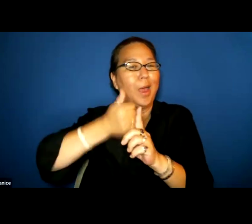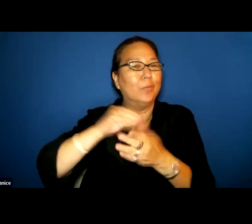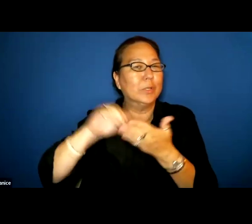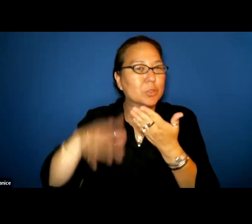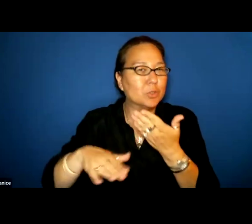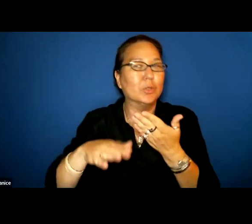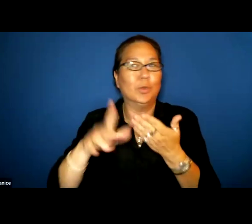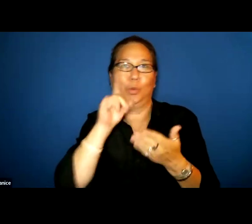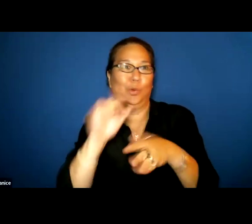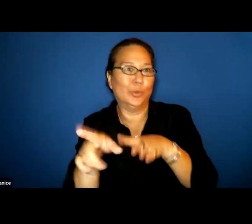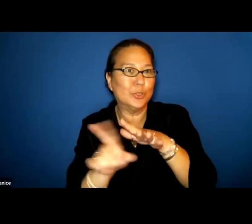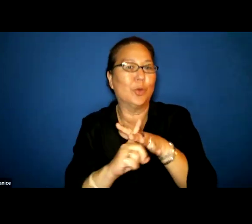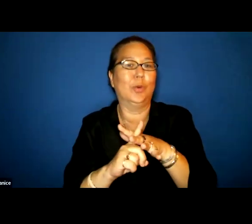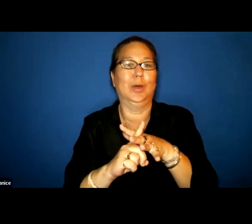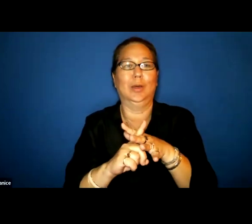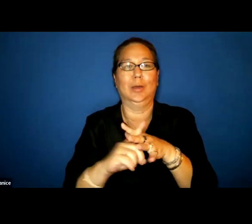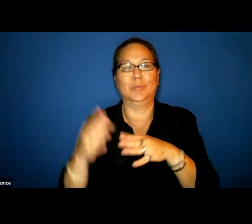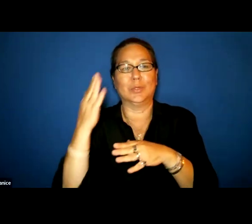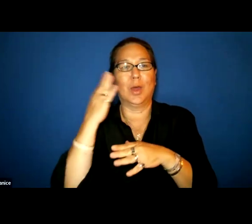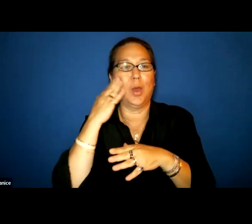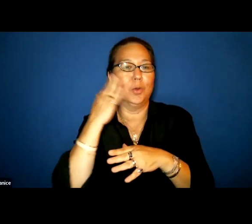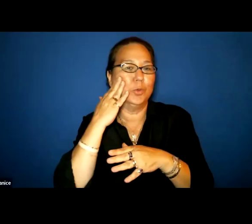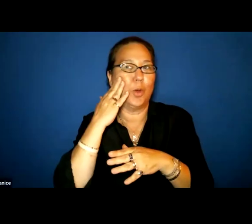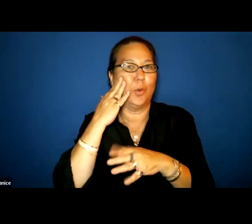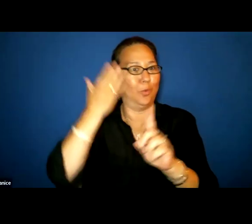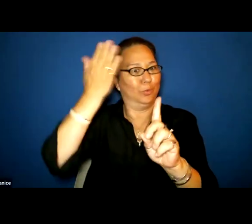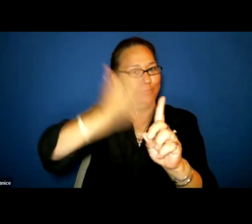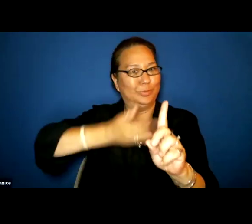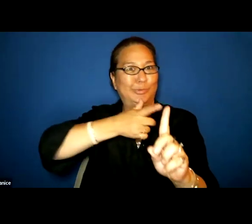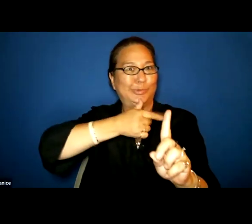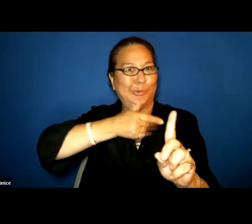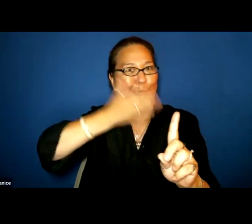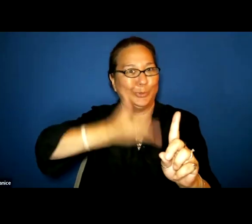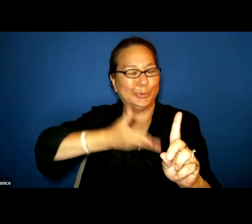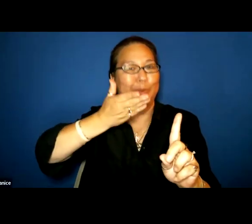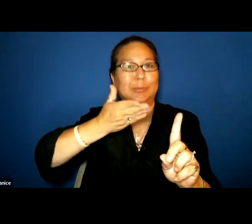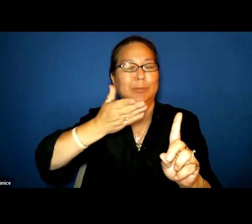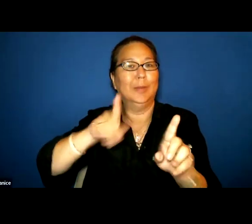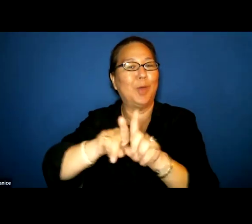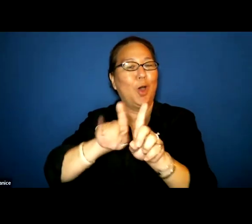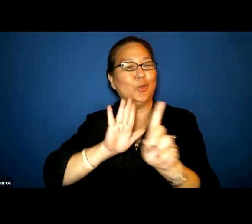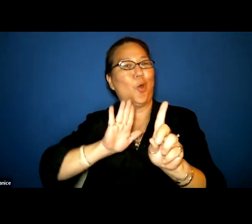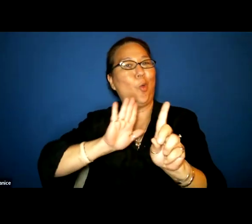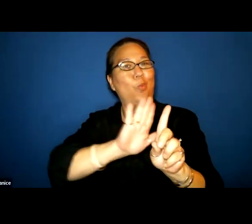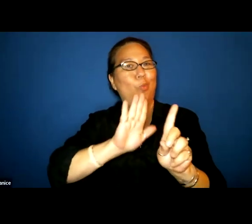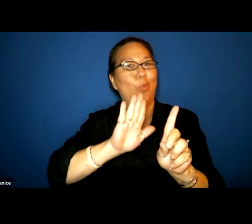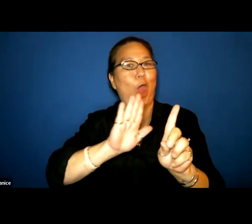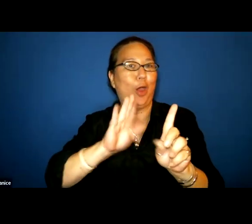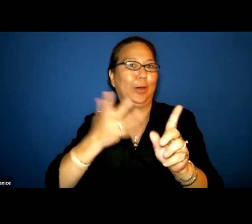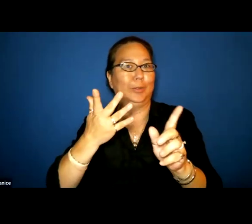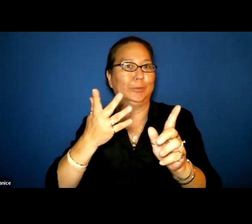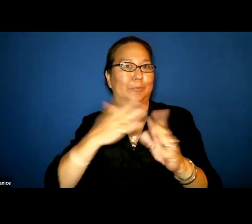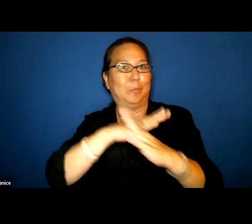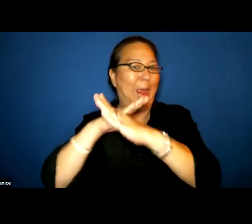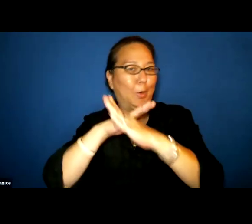kid, and to then activate the resource to help solve that. And every building I go into, and I've been in quite